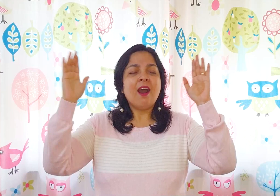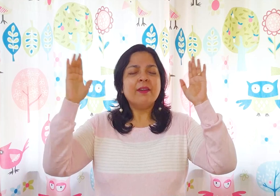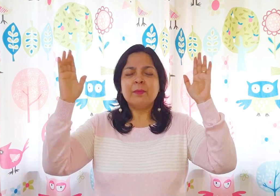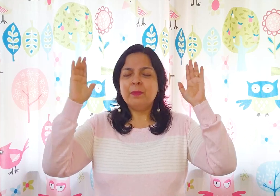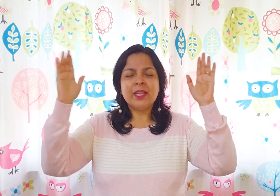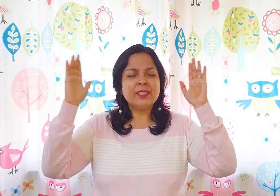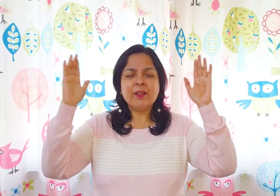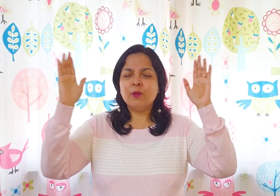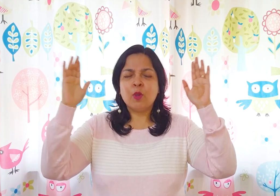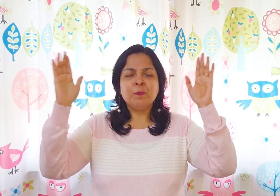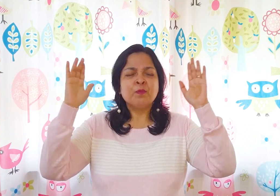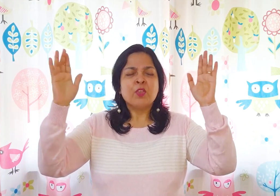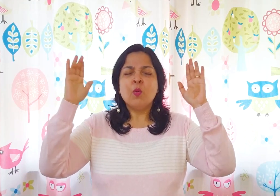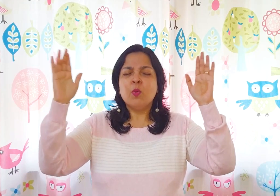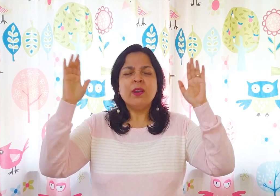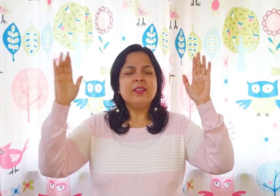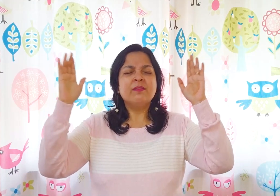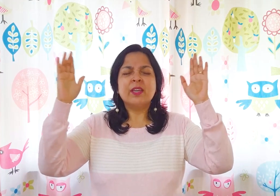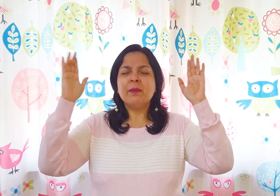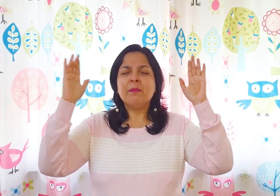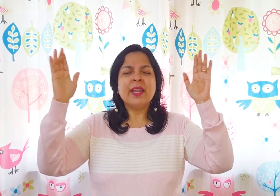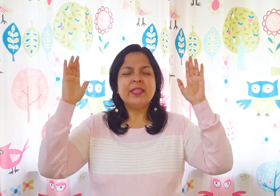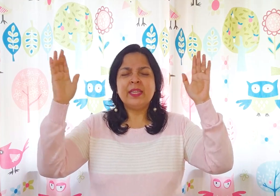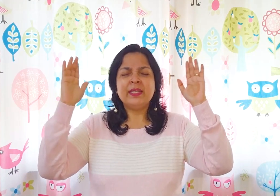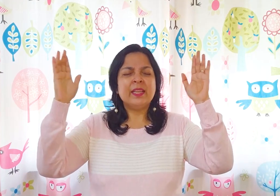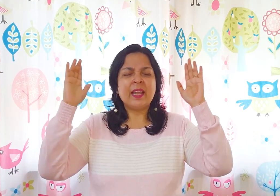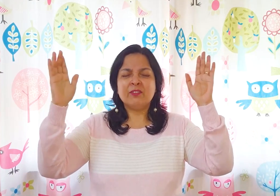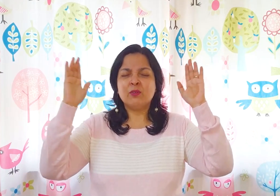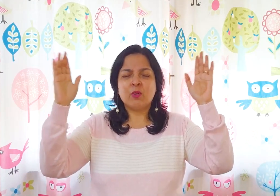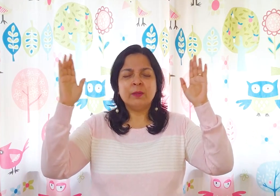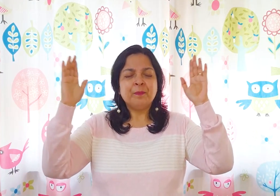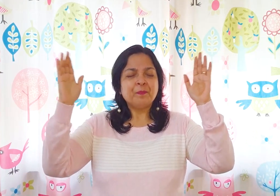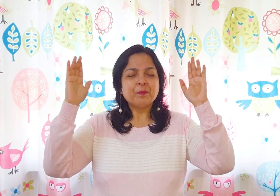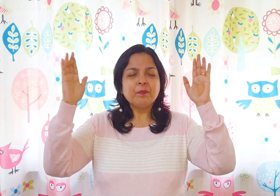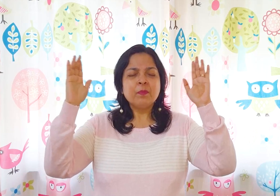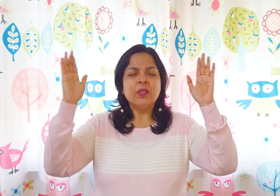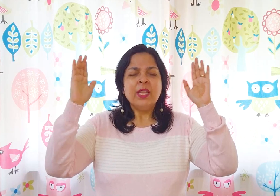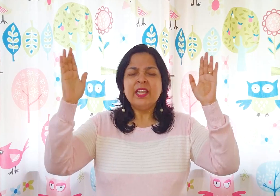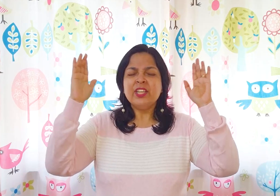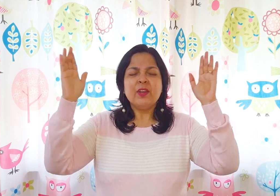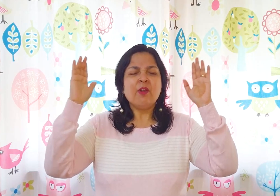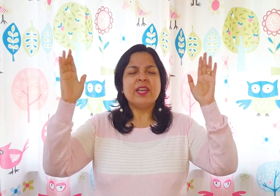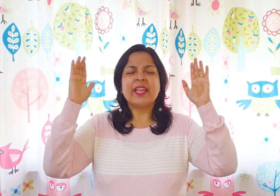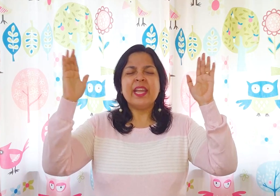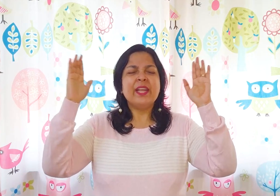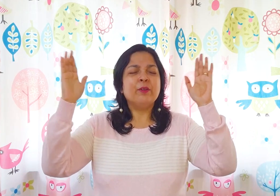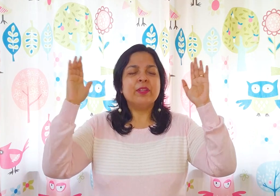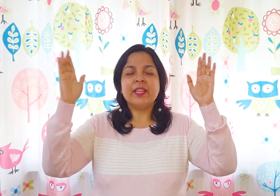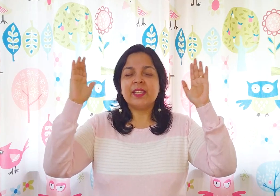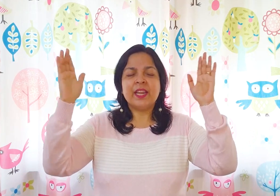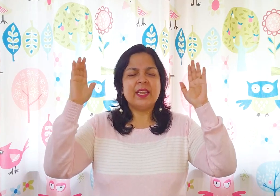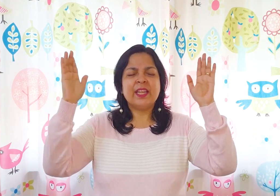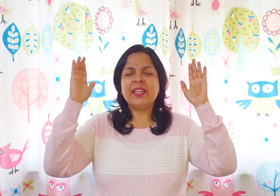and are a blessing, O Lord. Your word is working mightily in their lives, O Lord. They shall not lack any